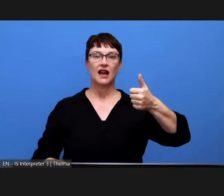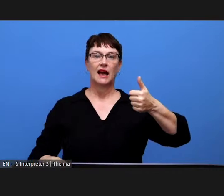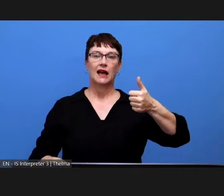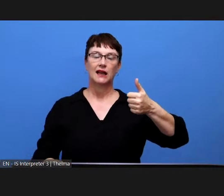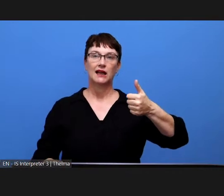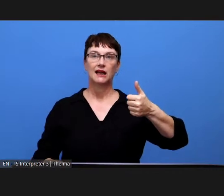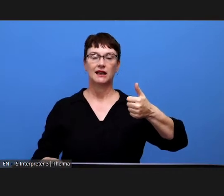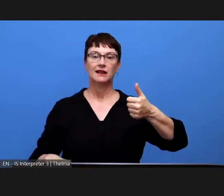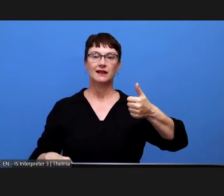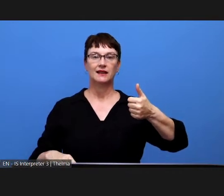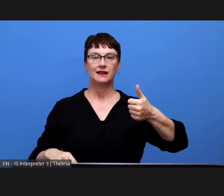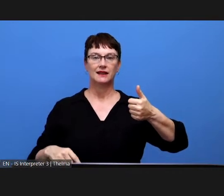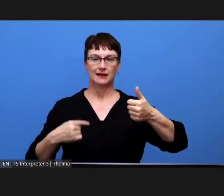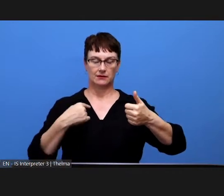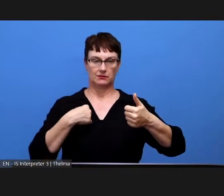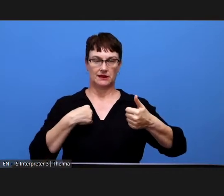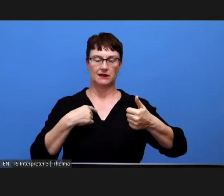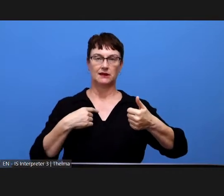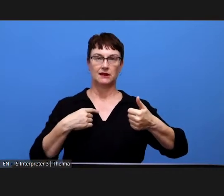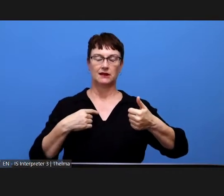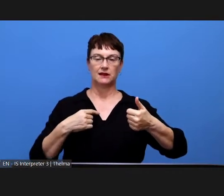then human rights